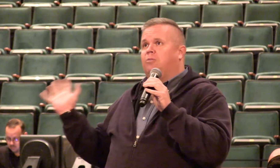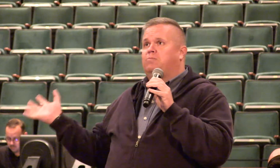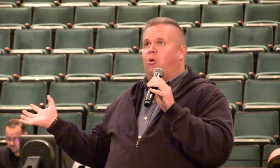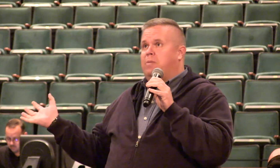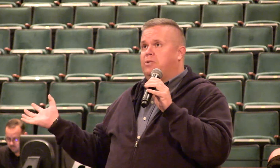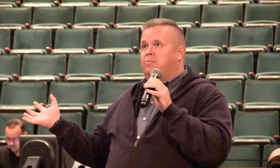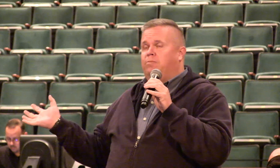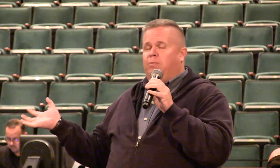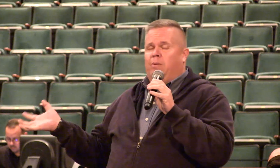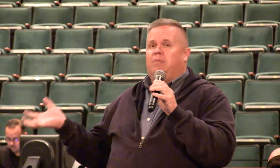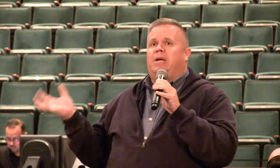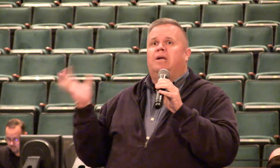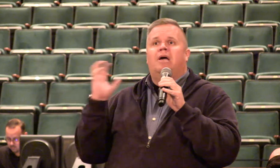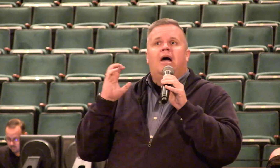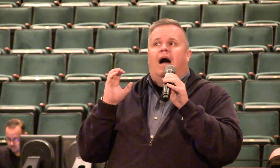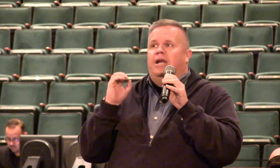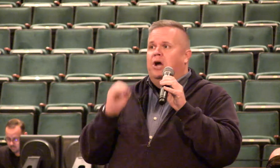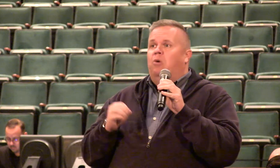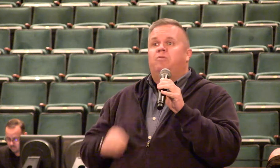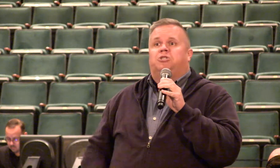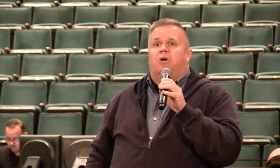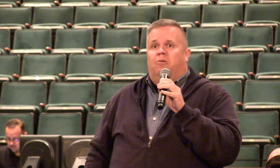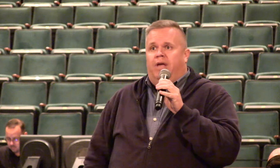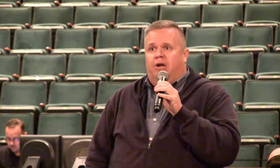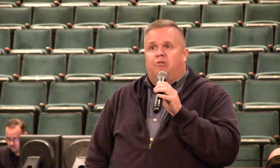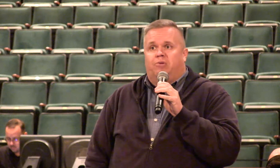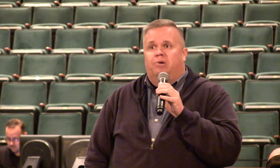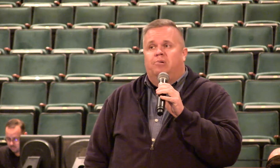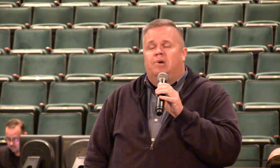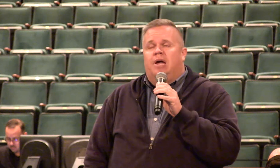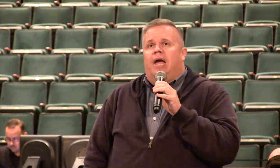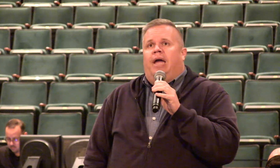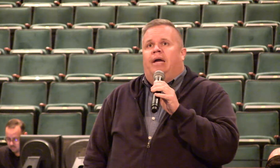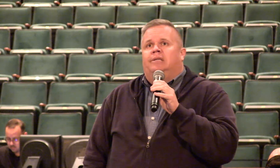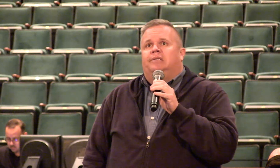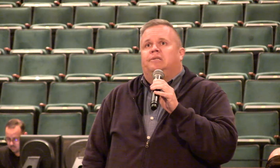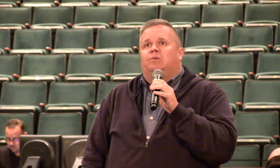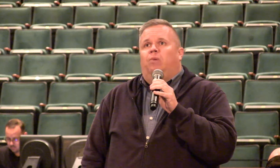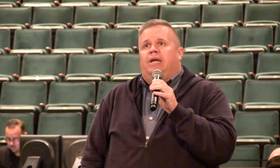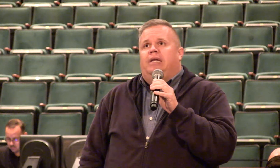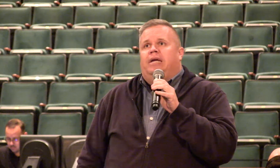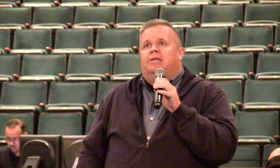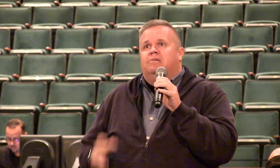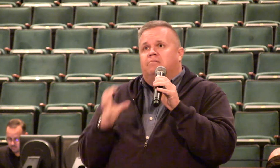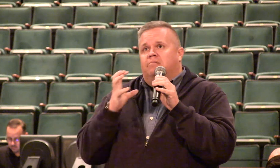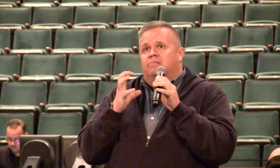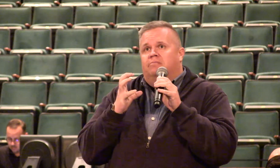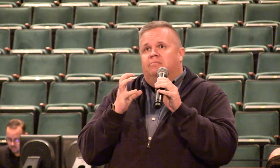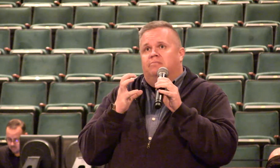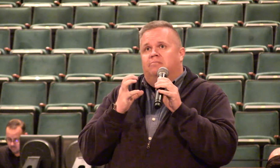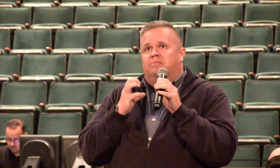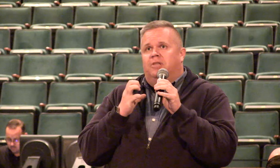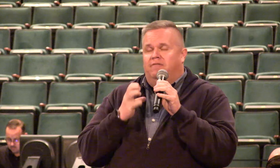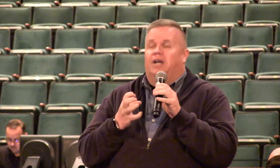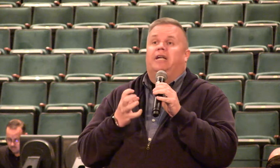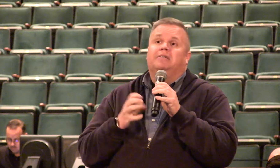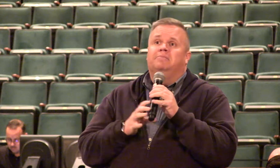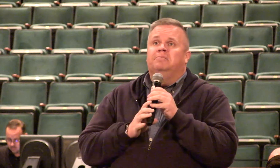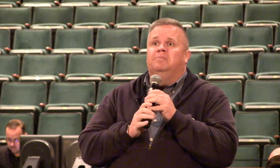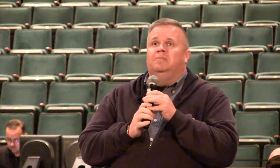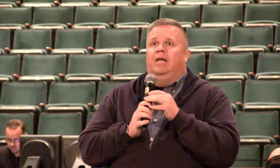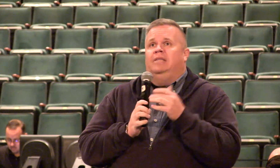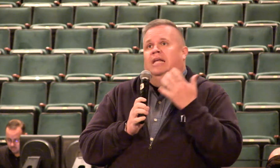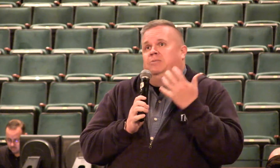members and former board members with me. I know the struggle they go through. And we need